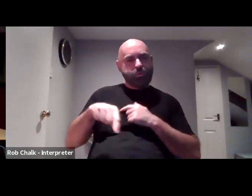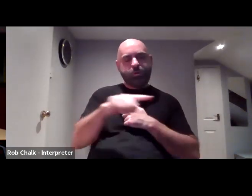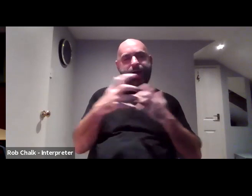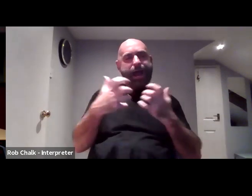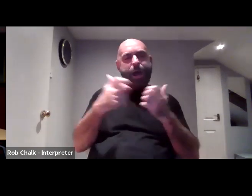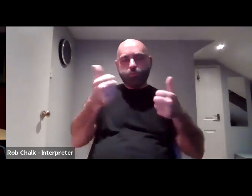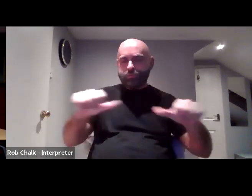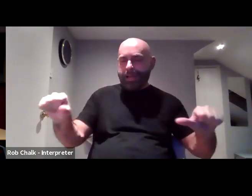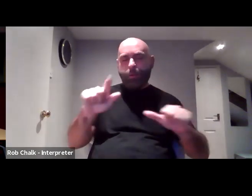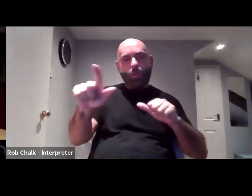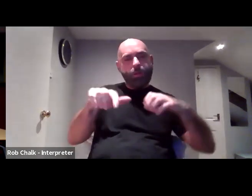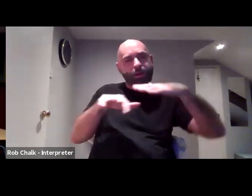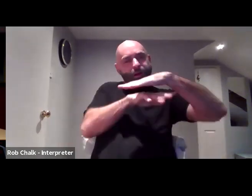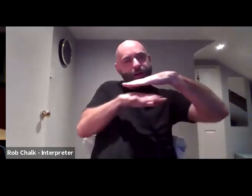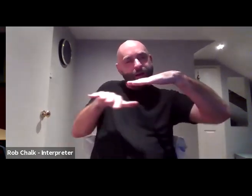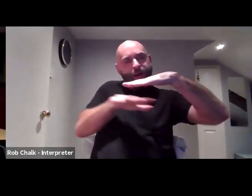of the underlying causes.